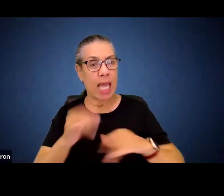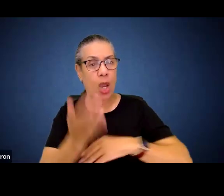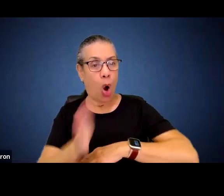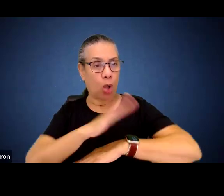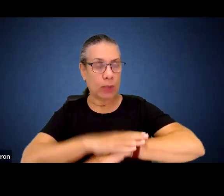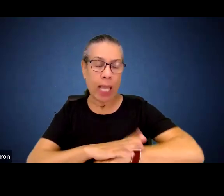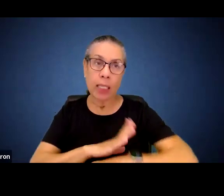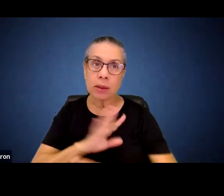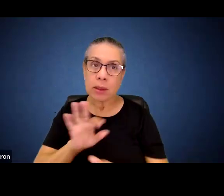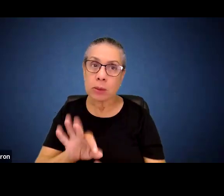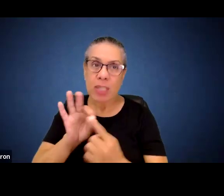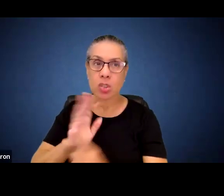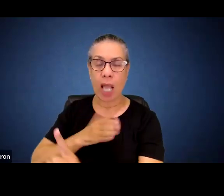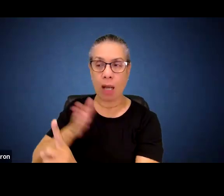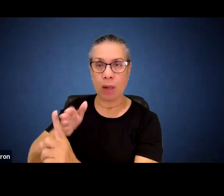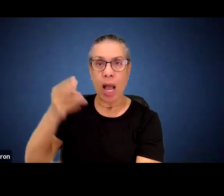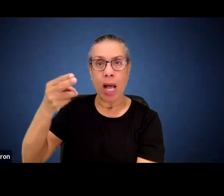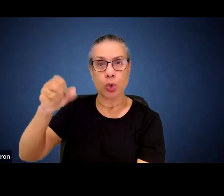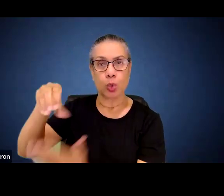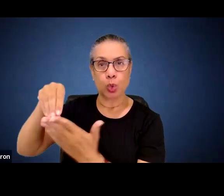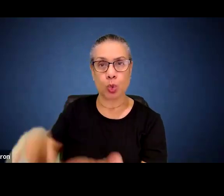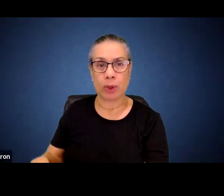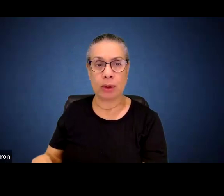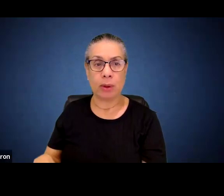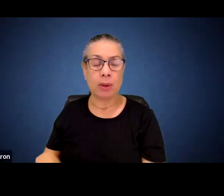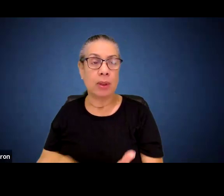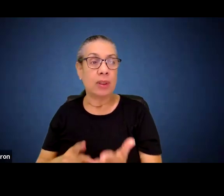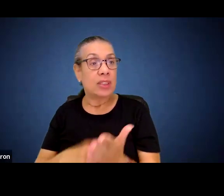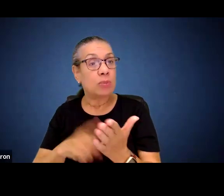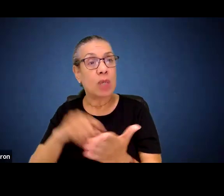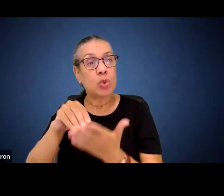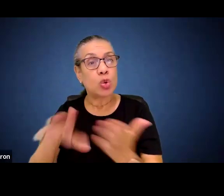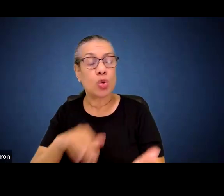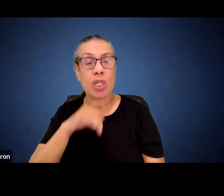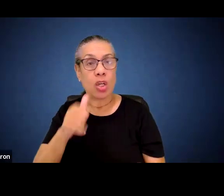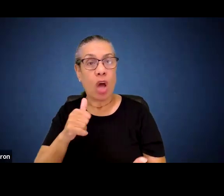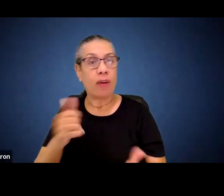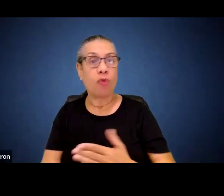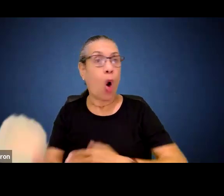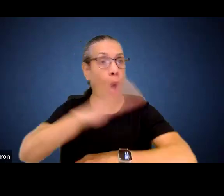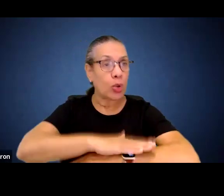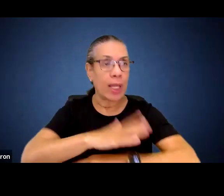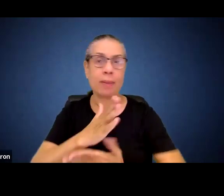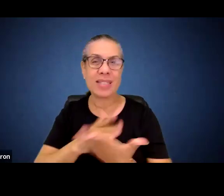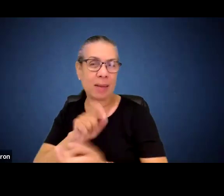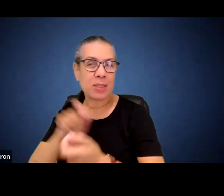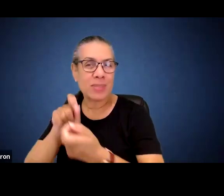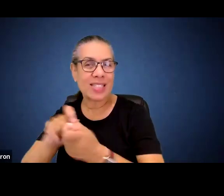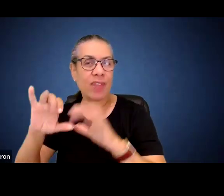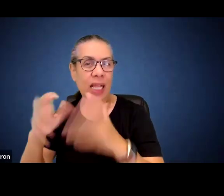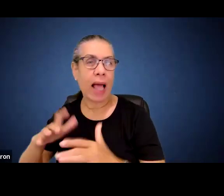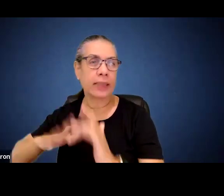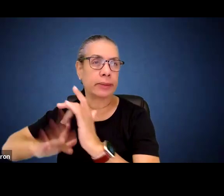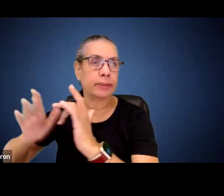our high school students. Sometimes they're not absent the whole day, they're absent for certain classes consistently.